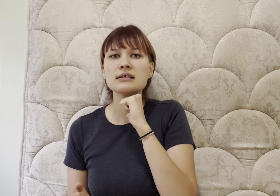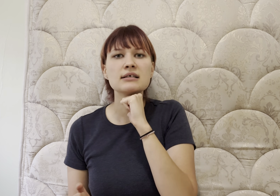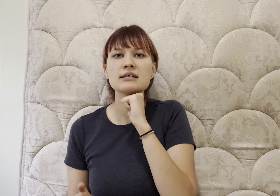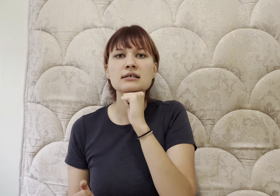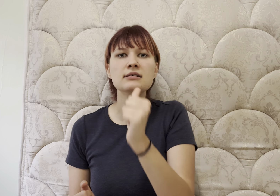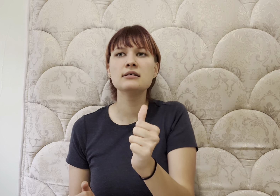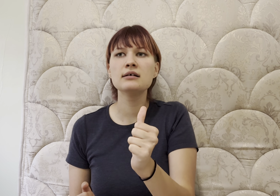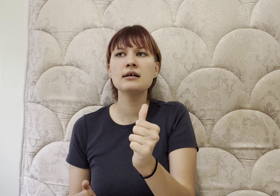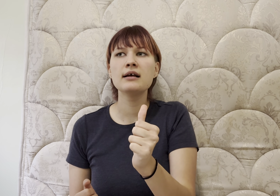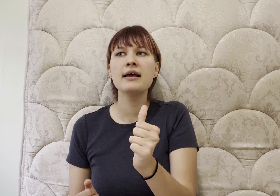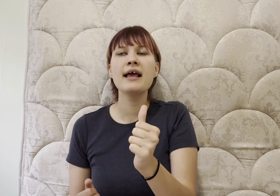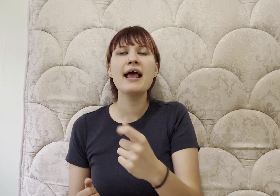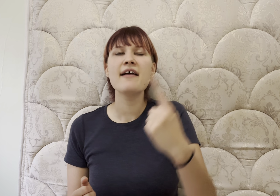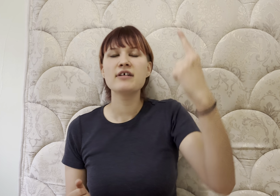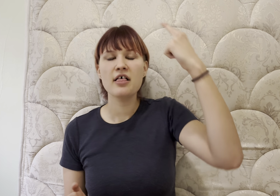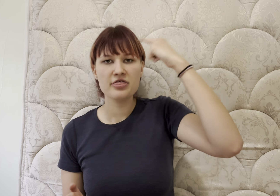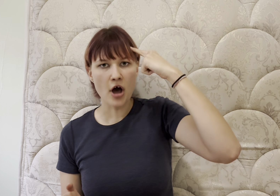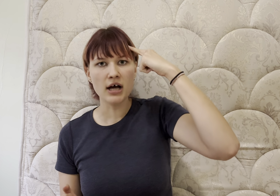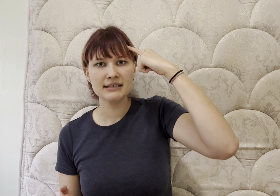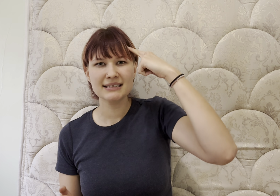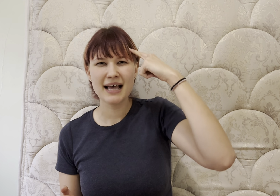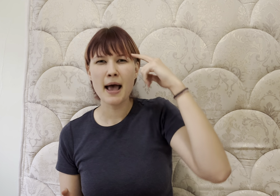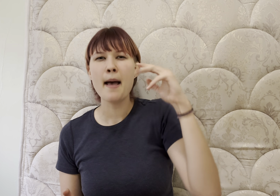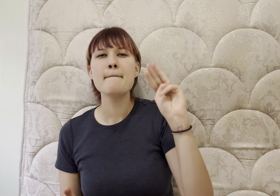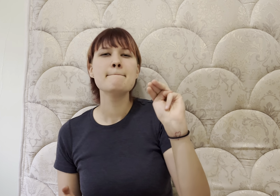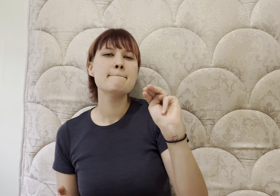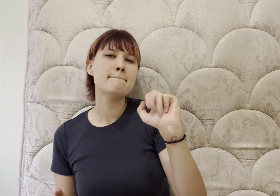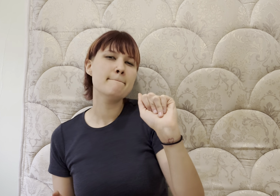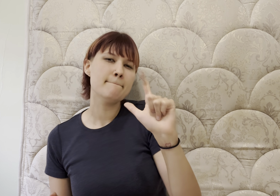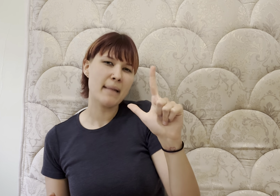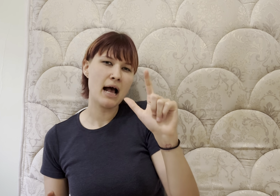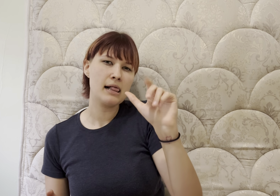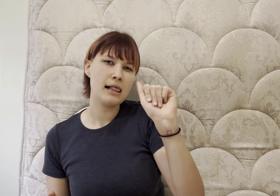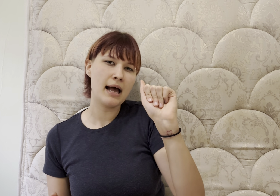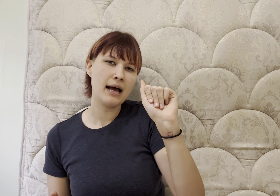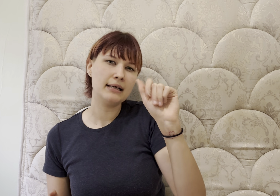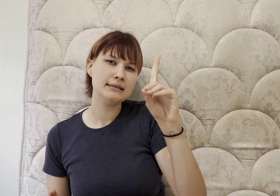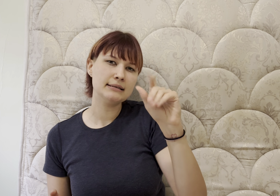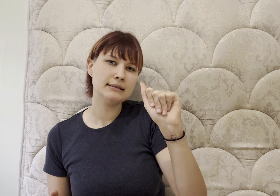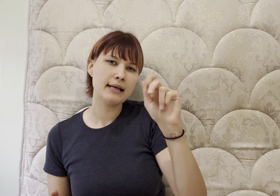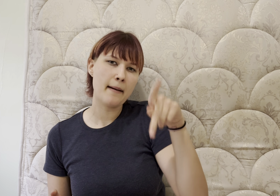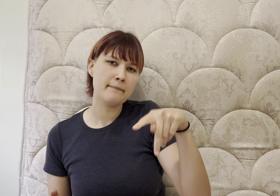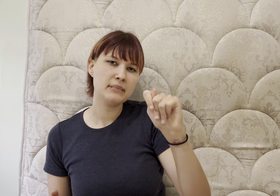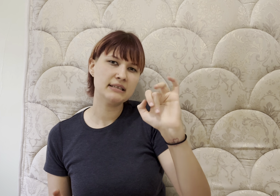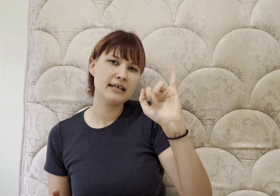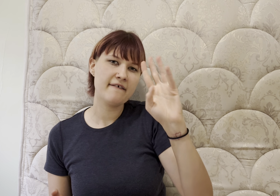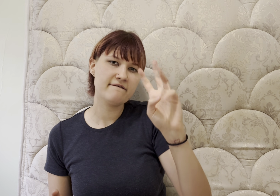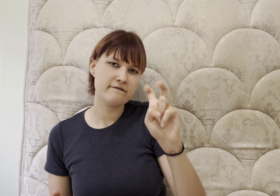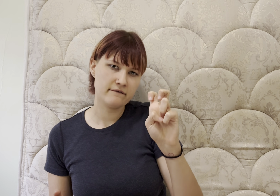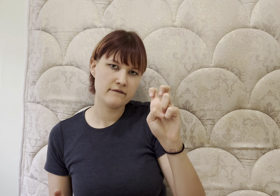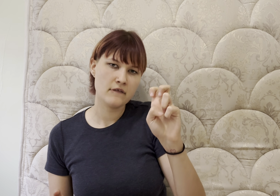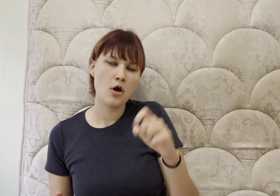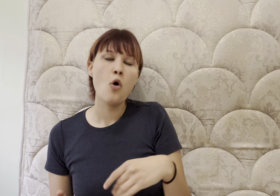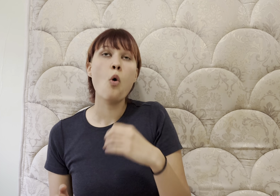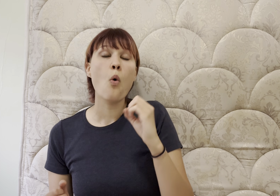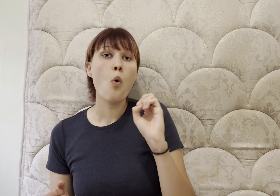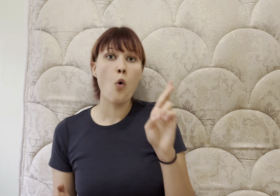maladaptive thoughts. So let's take the example of depression. Many times when people are depressed, they'll use